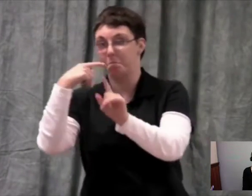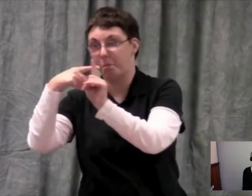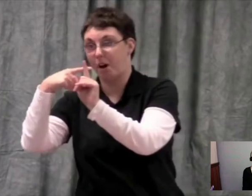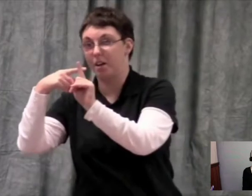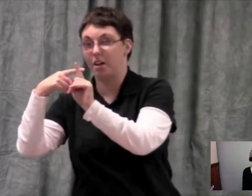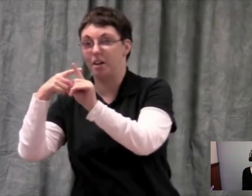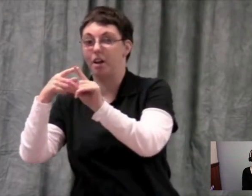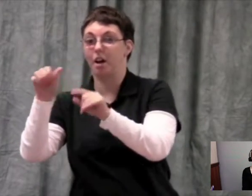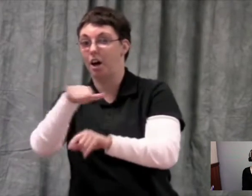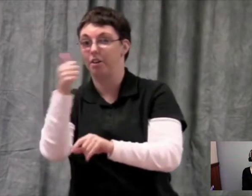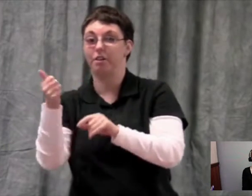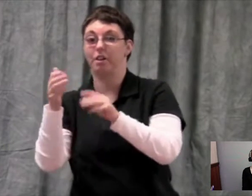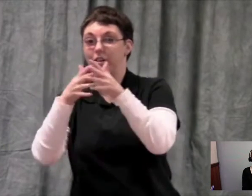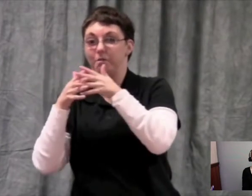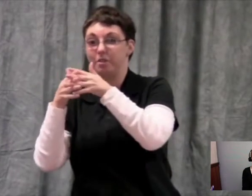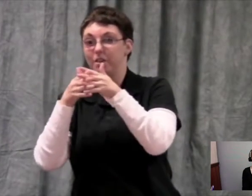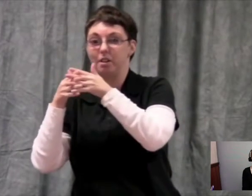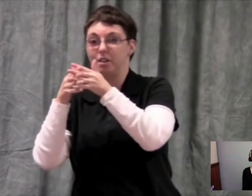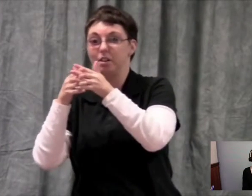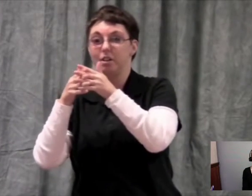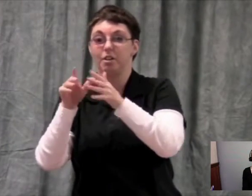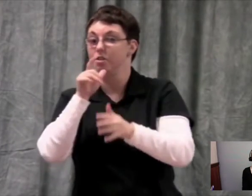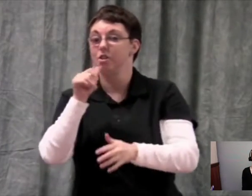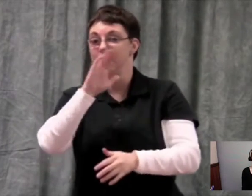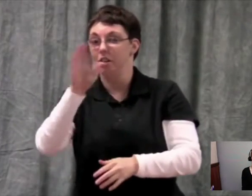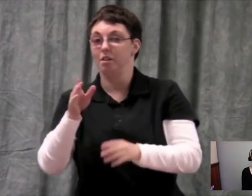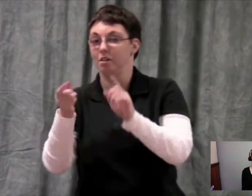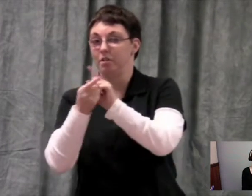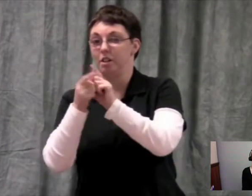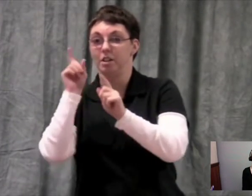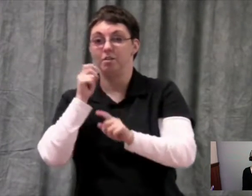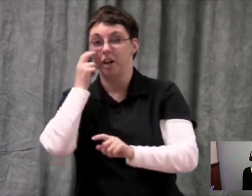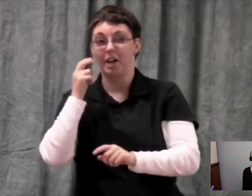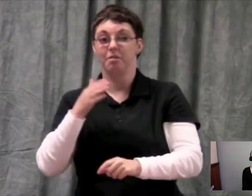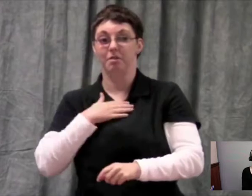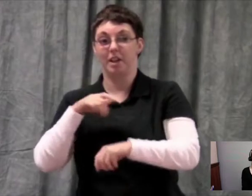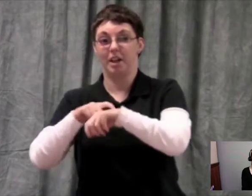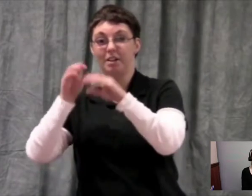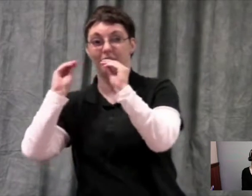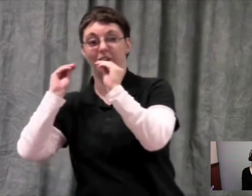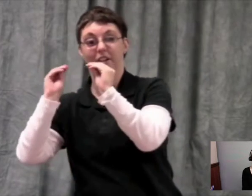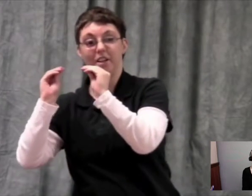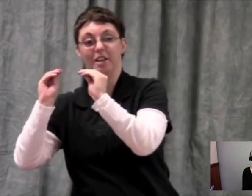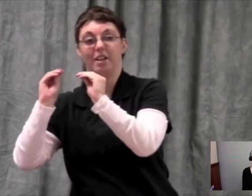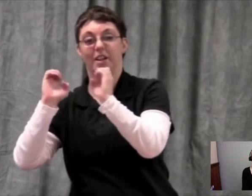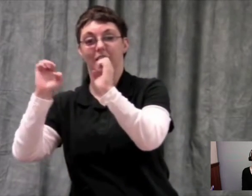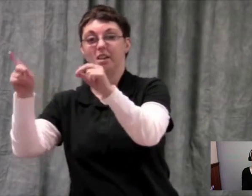America. I like to meet people who have not had any experience with deafblind education or just the experience